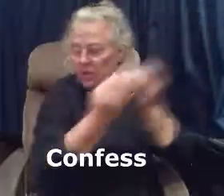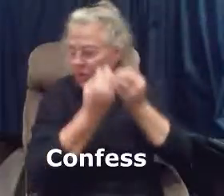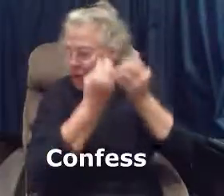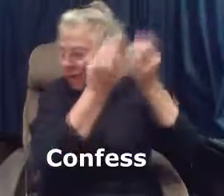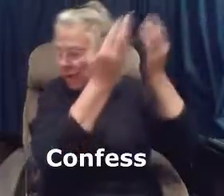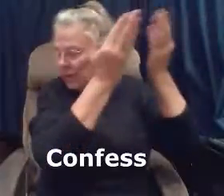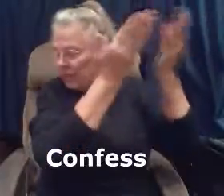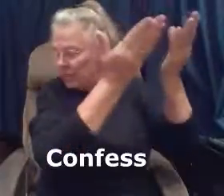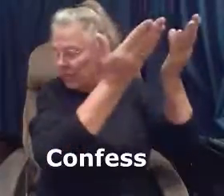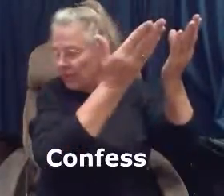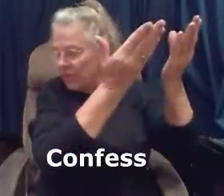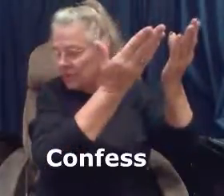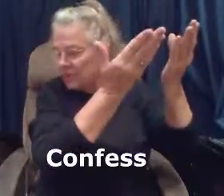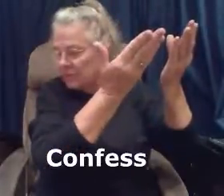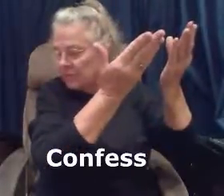to. Confess.